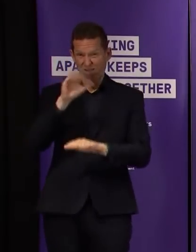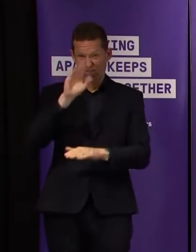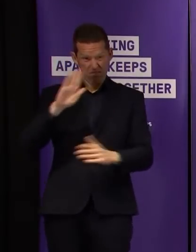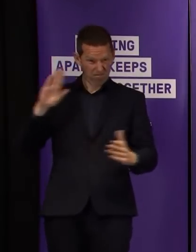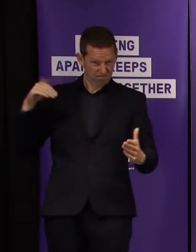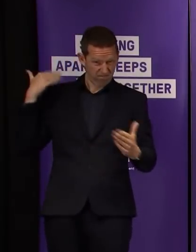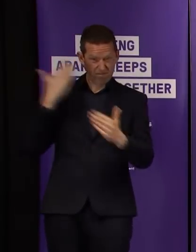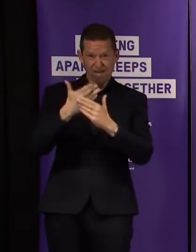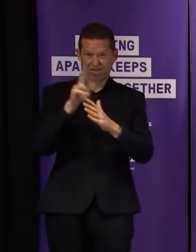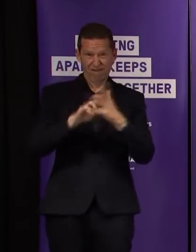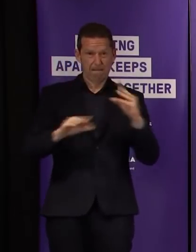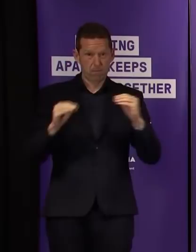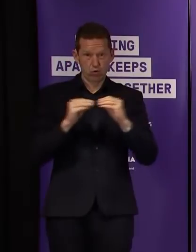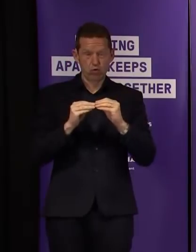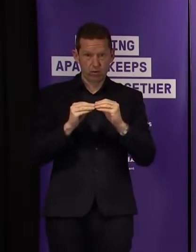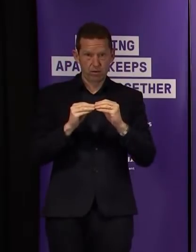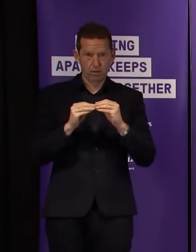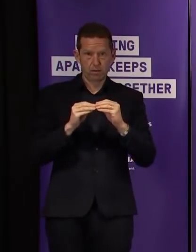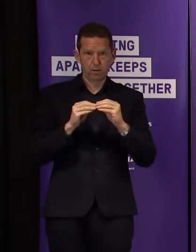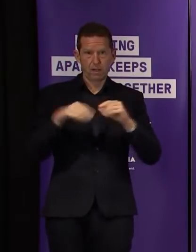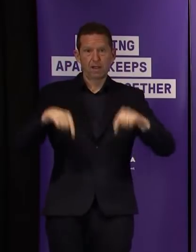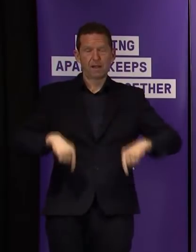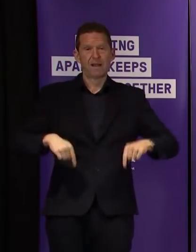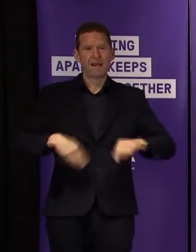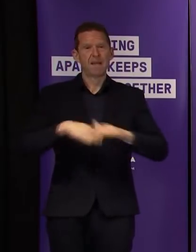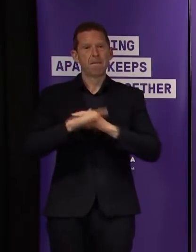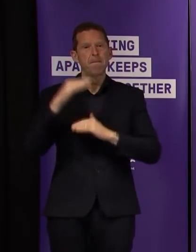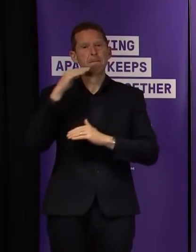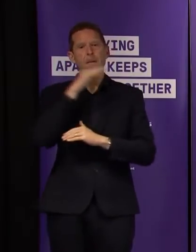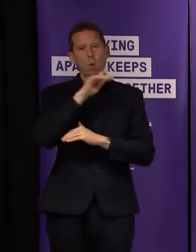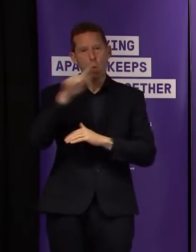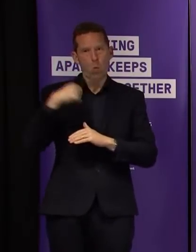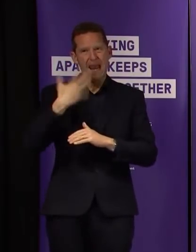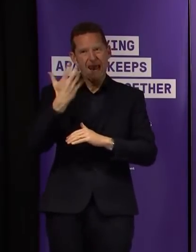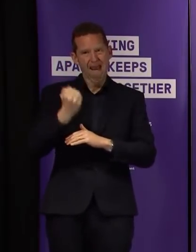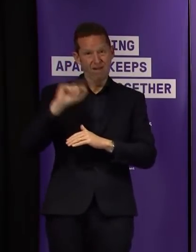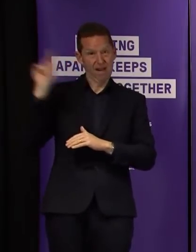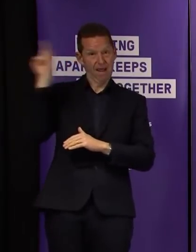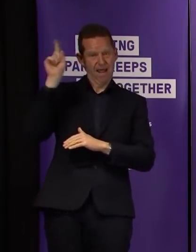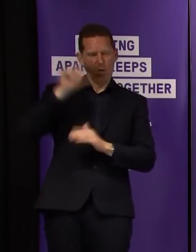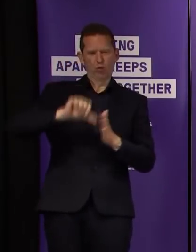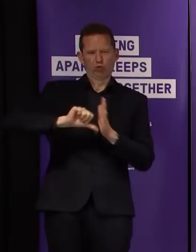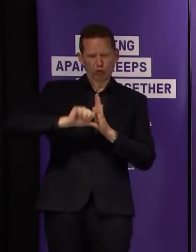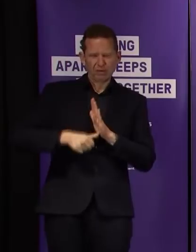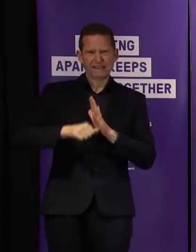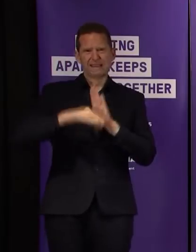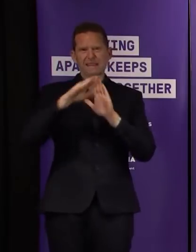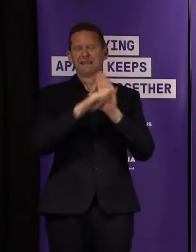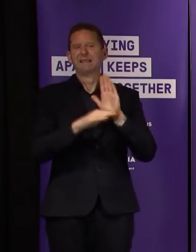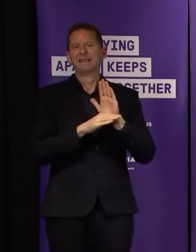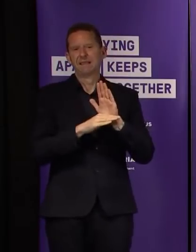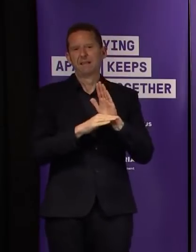onwards. Clearly, we're at a point where we've got the strictest lockdown in place